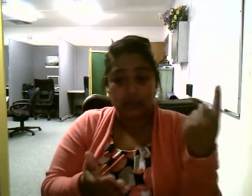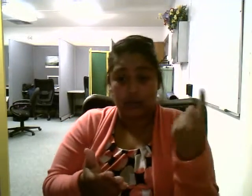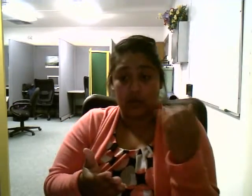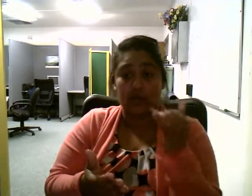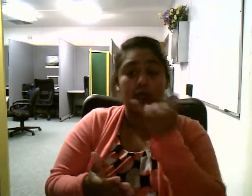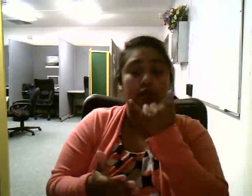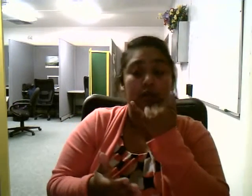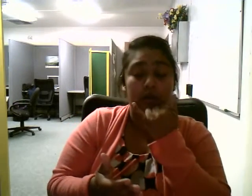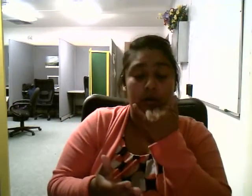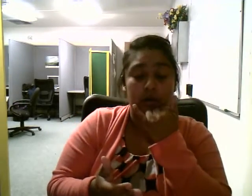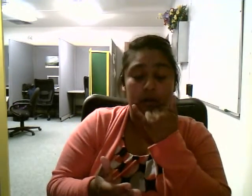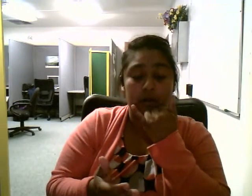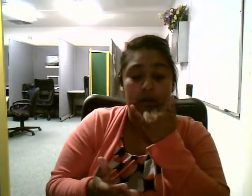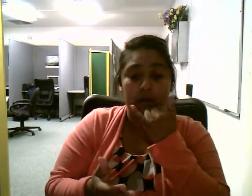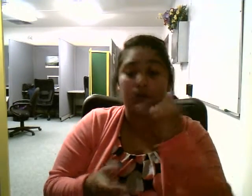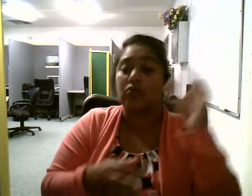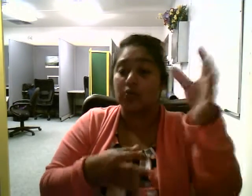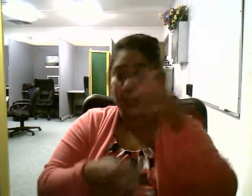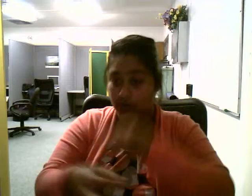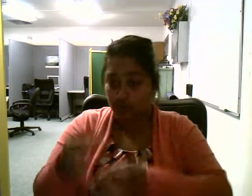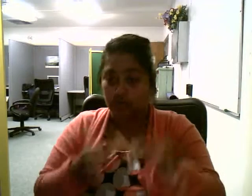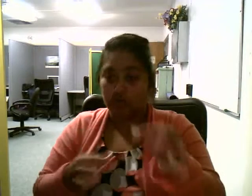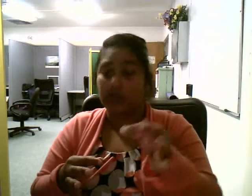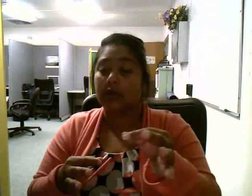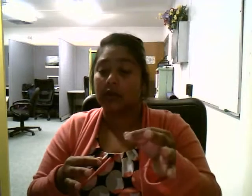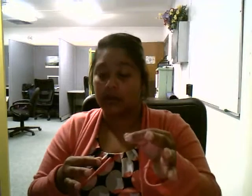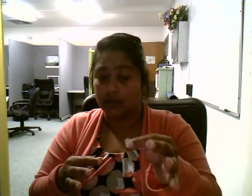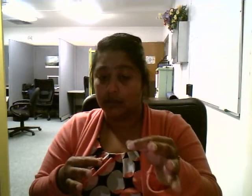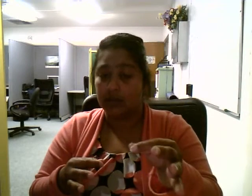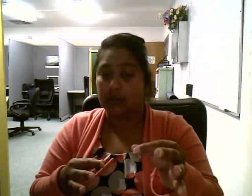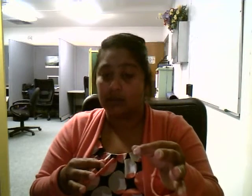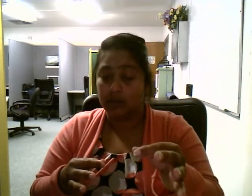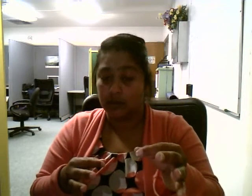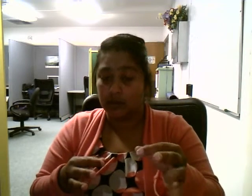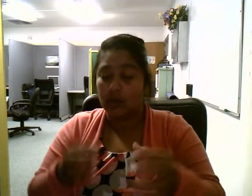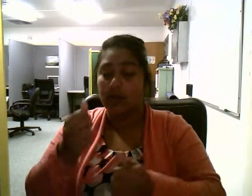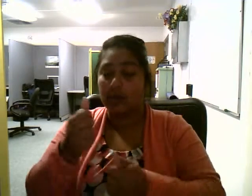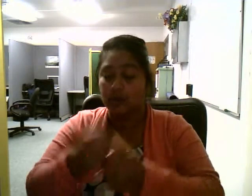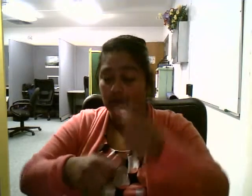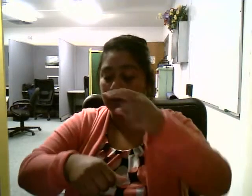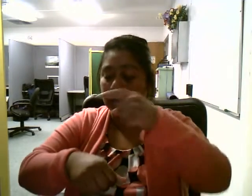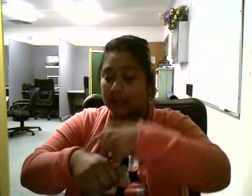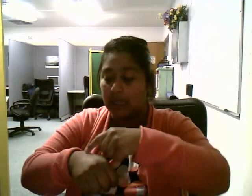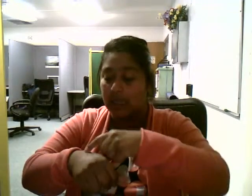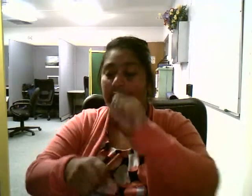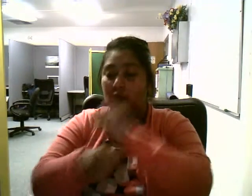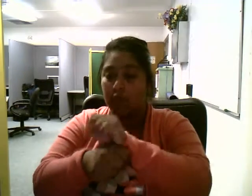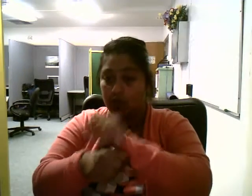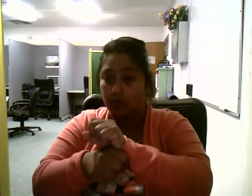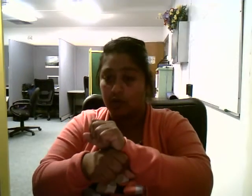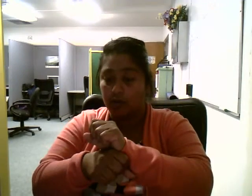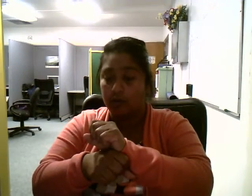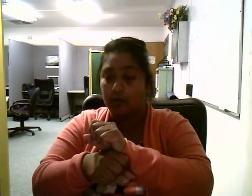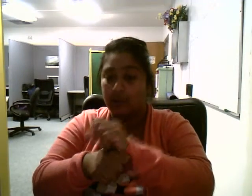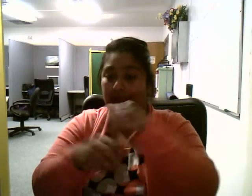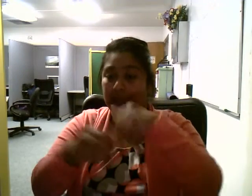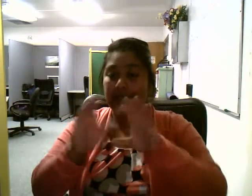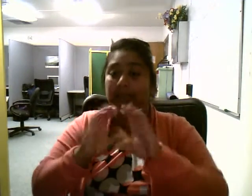instead, we're gonna turn that around, where the students are going to be doing the majority of their work inside the classroom, and outside